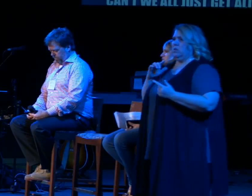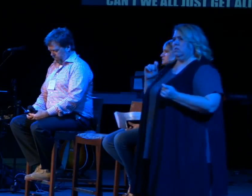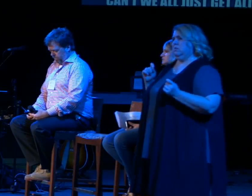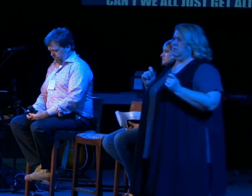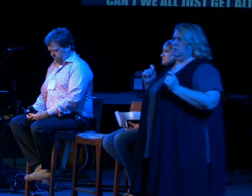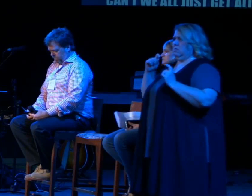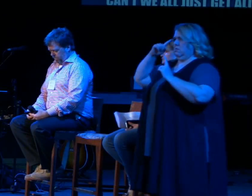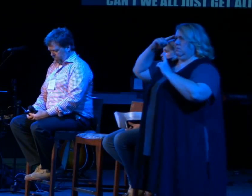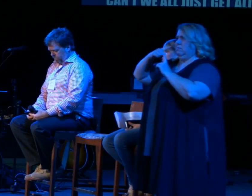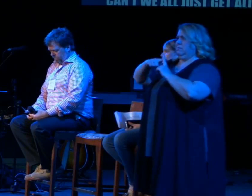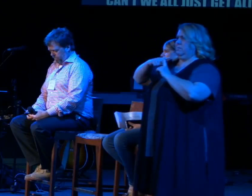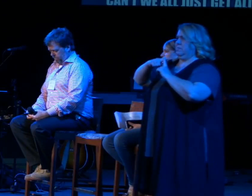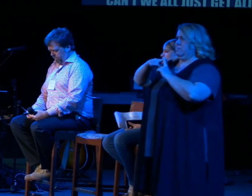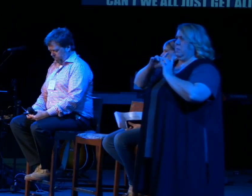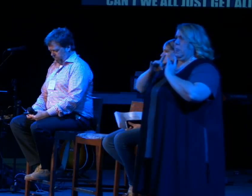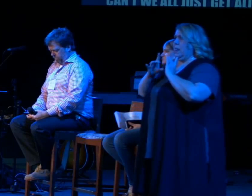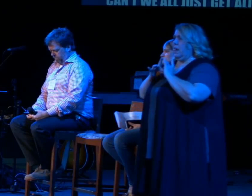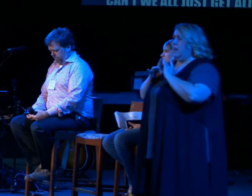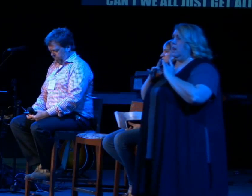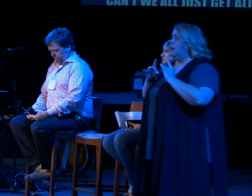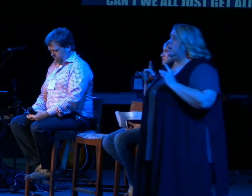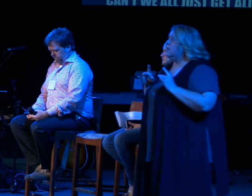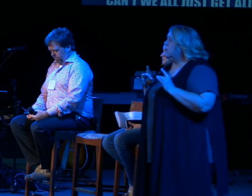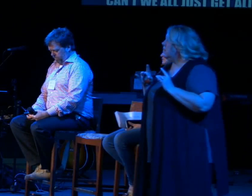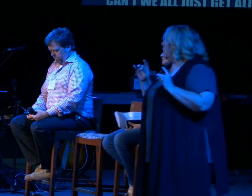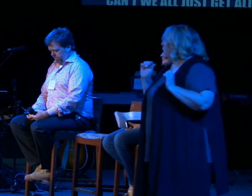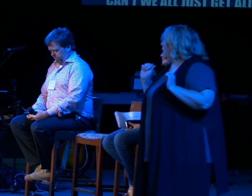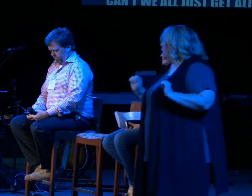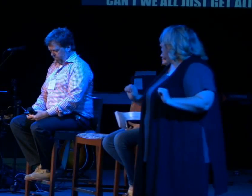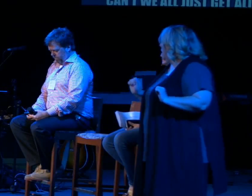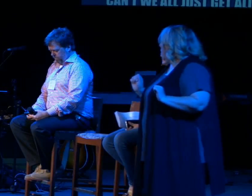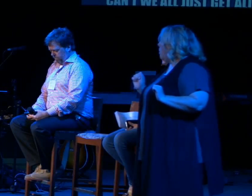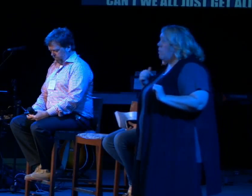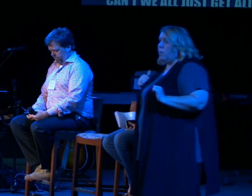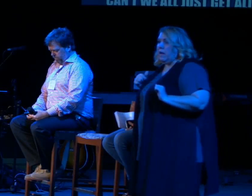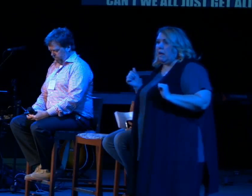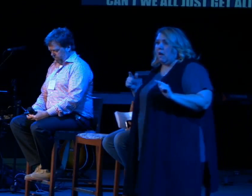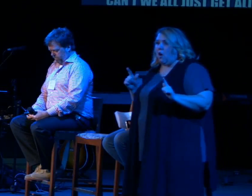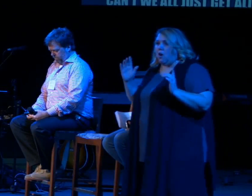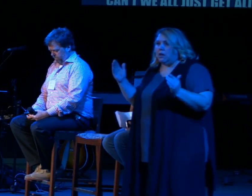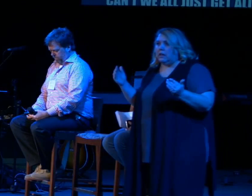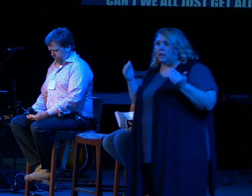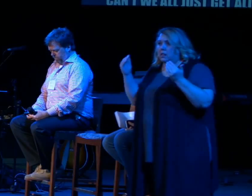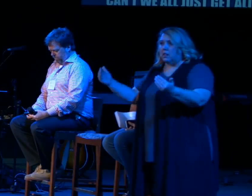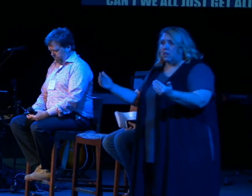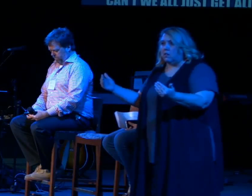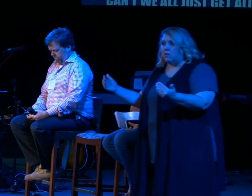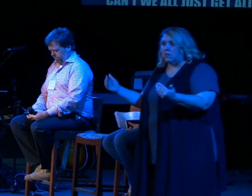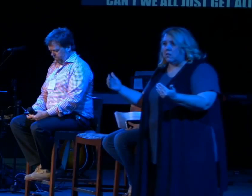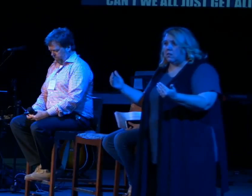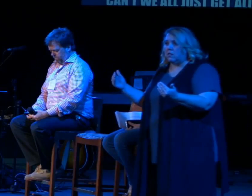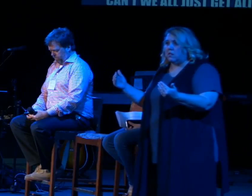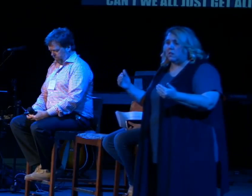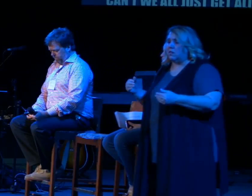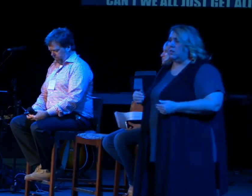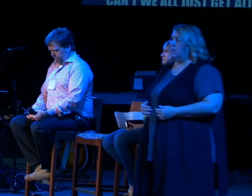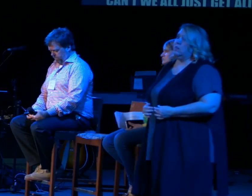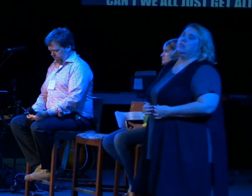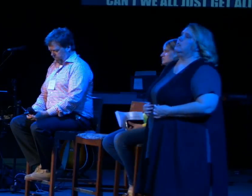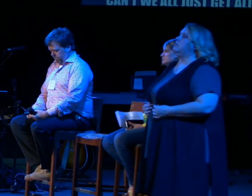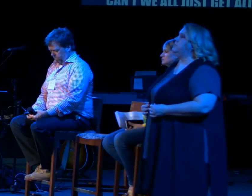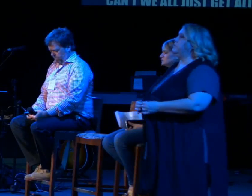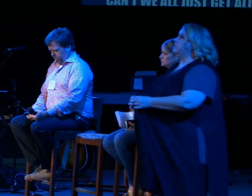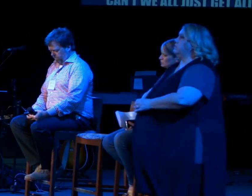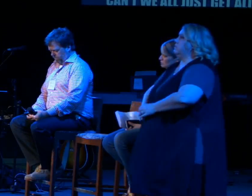optimistic message of all getting along. I don't know a